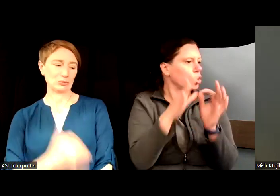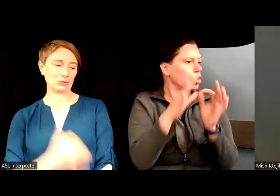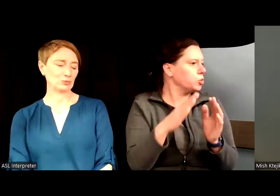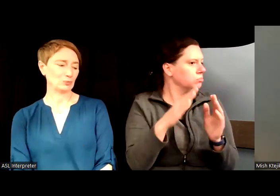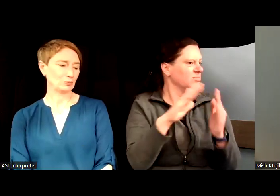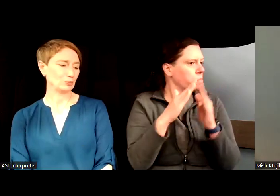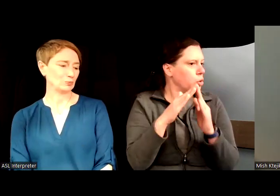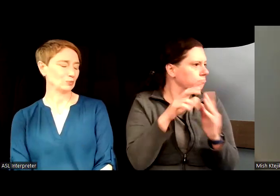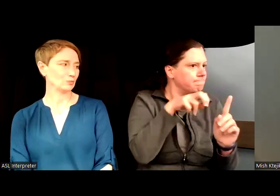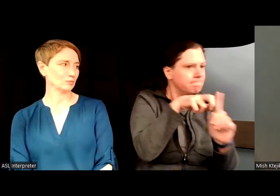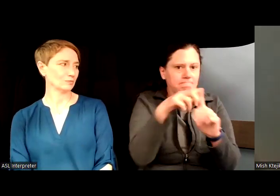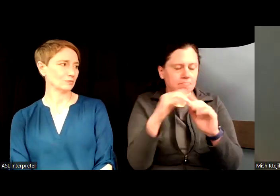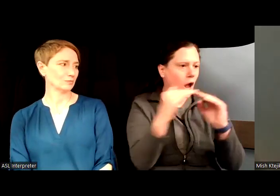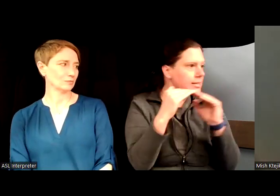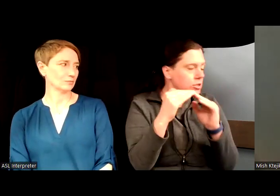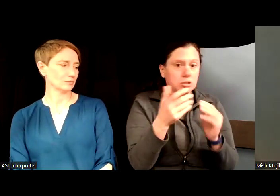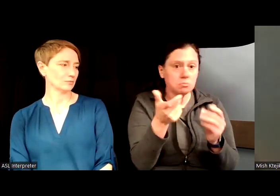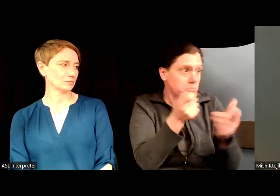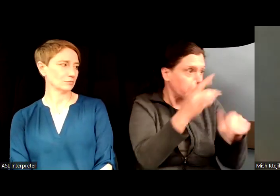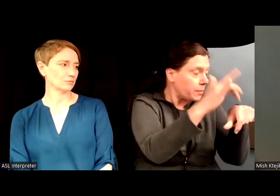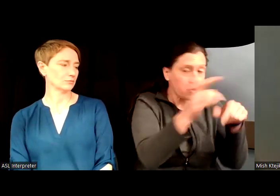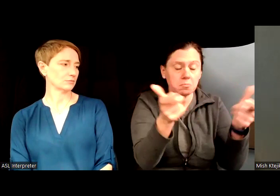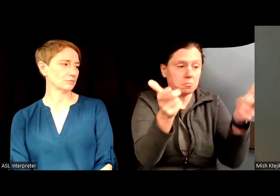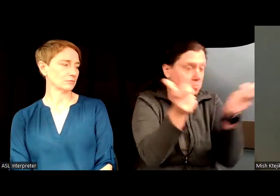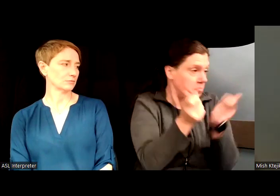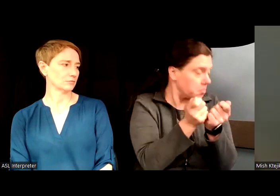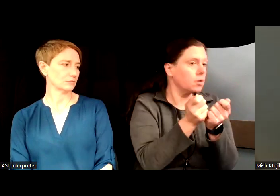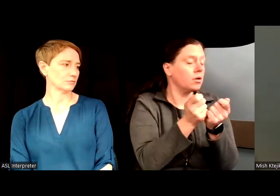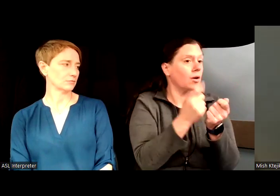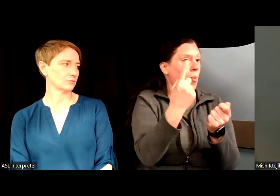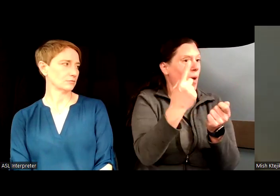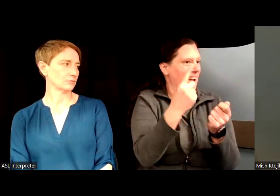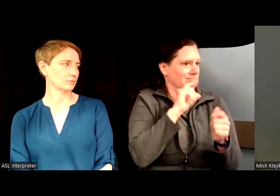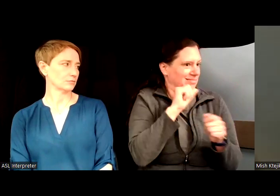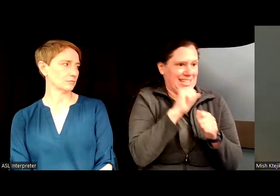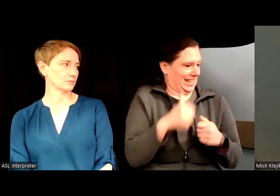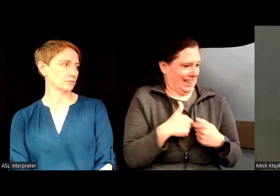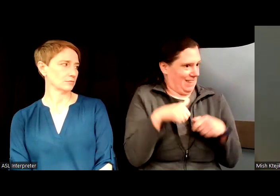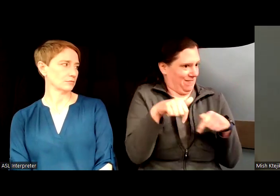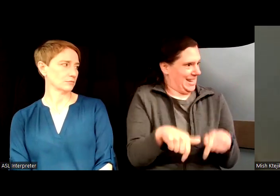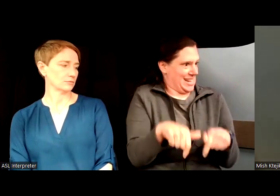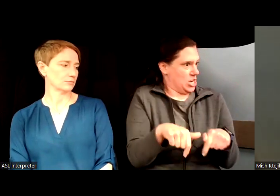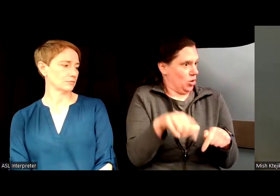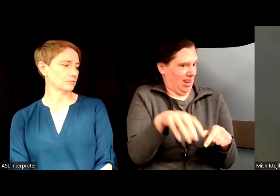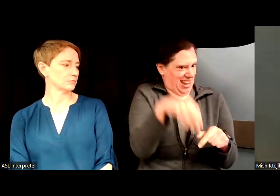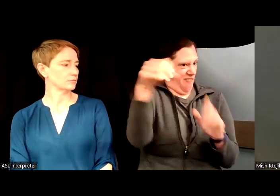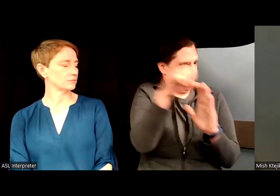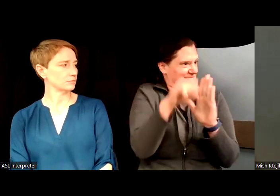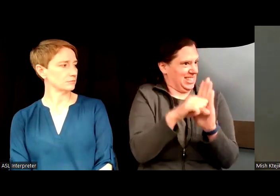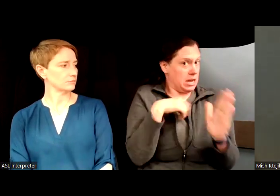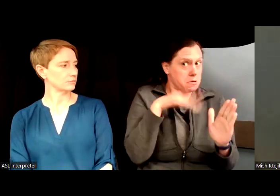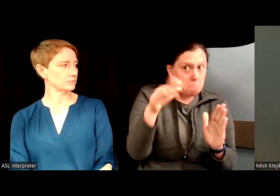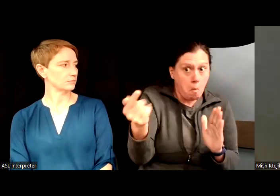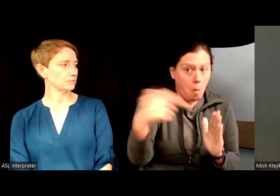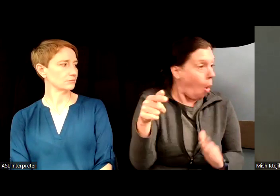So I would like to contact the interpreting community and get their